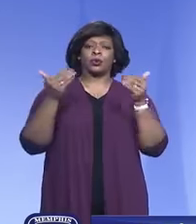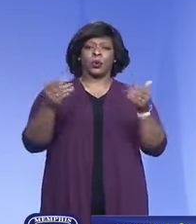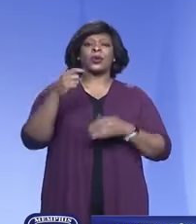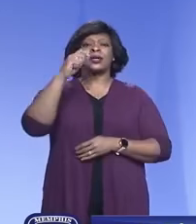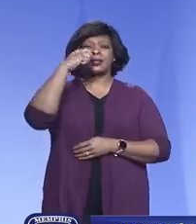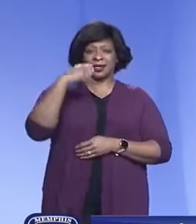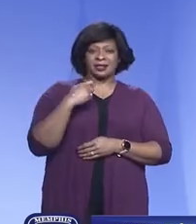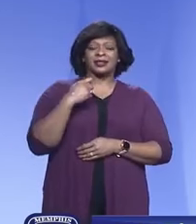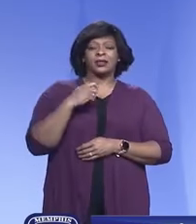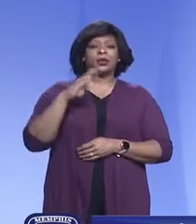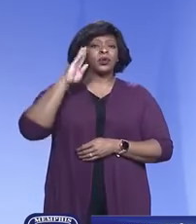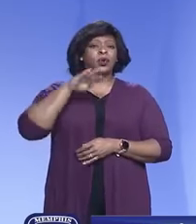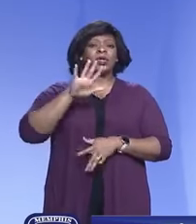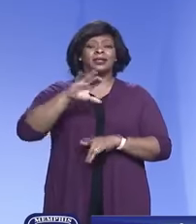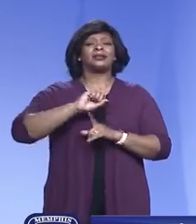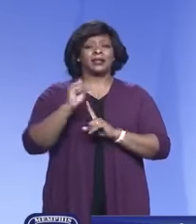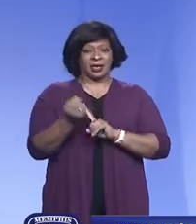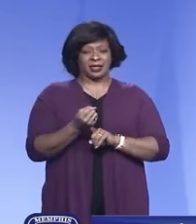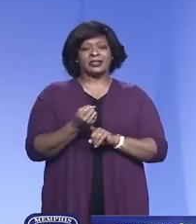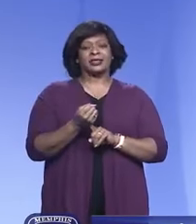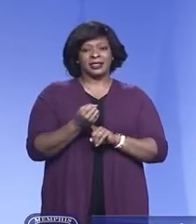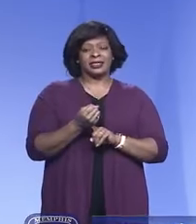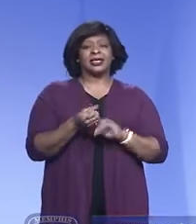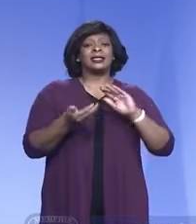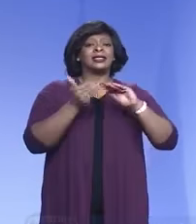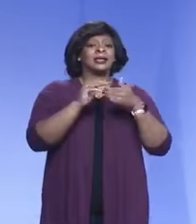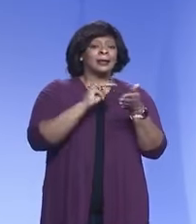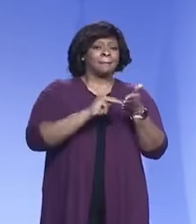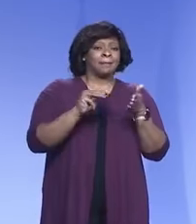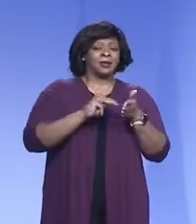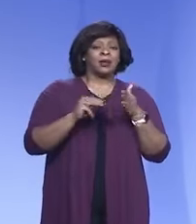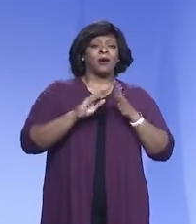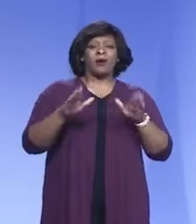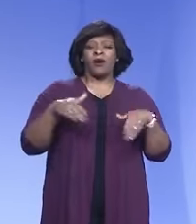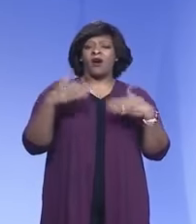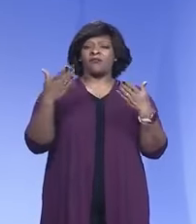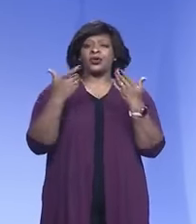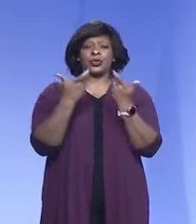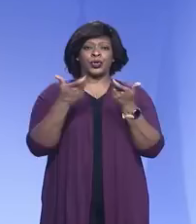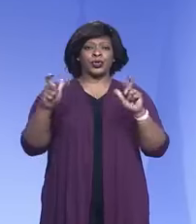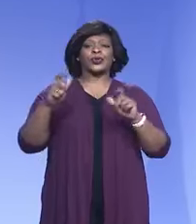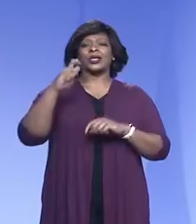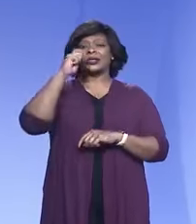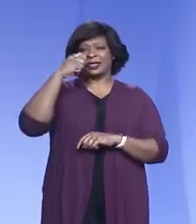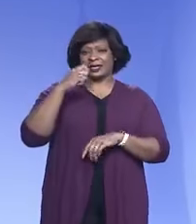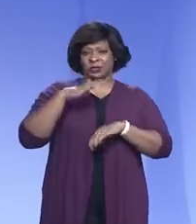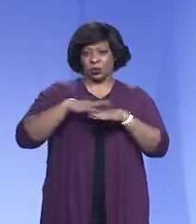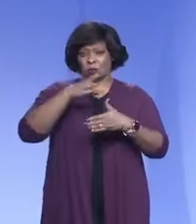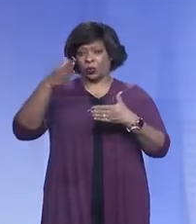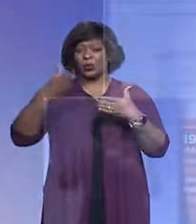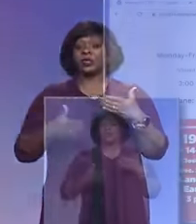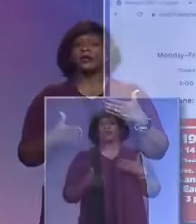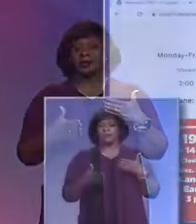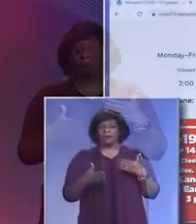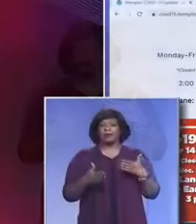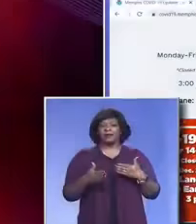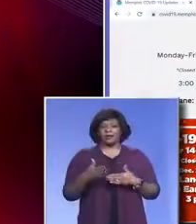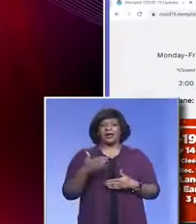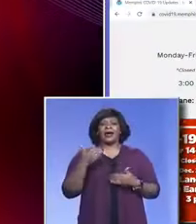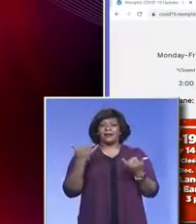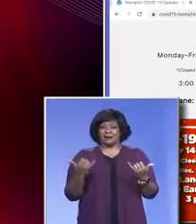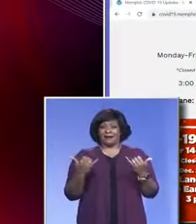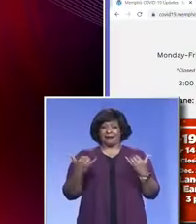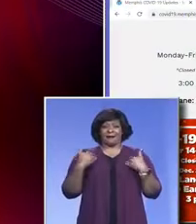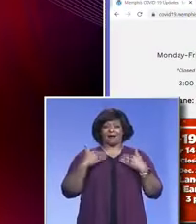tested and know their status. The city of Memphis is offering significant testing on the weekends, and there is